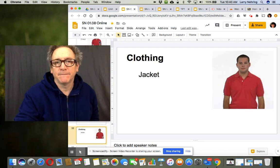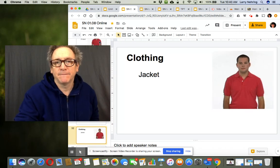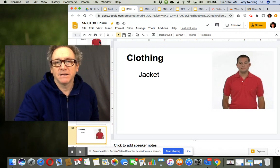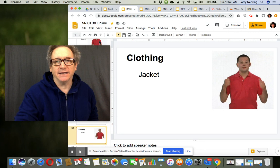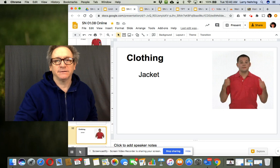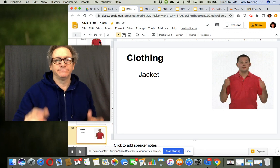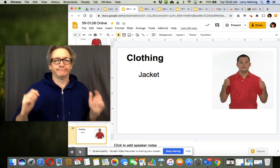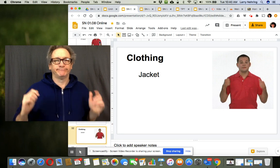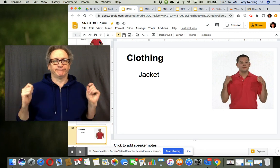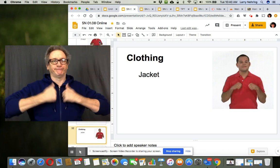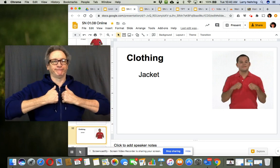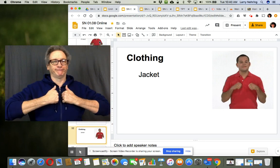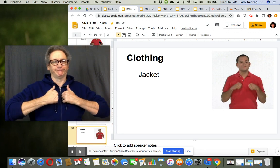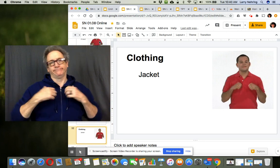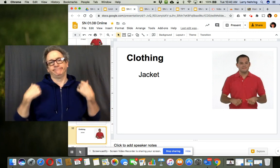Jacket.